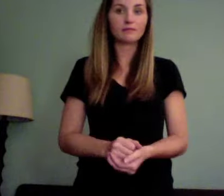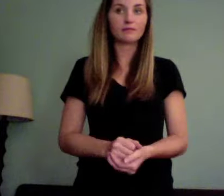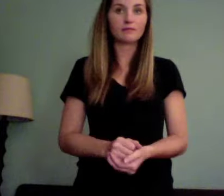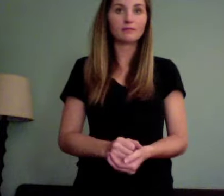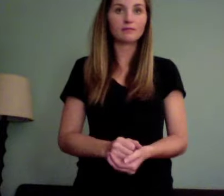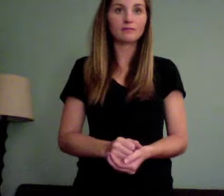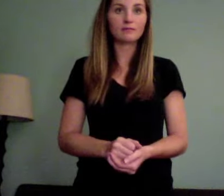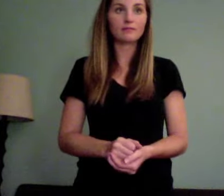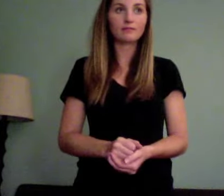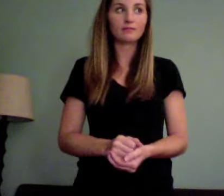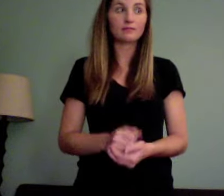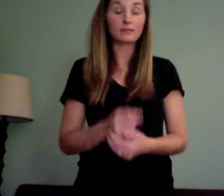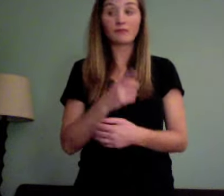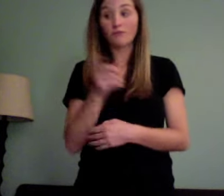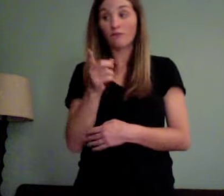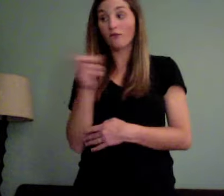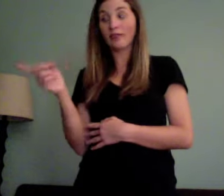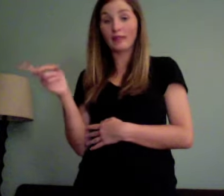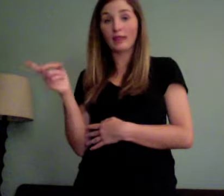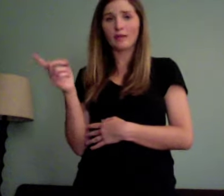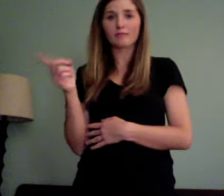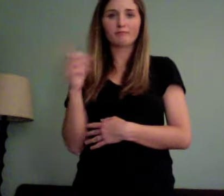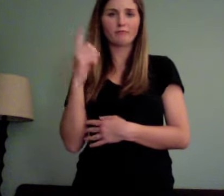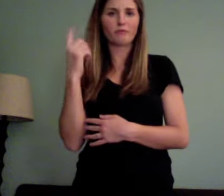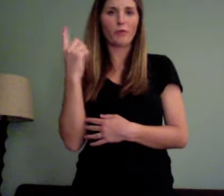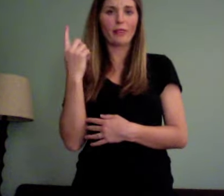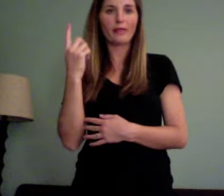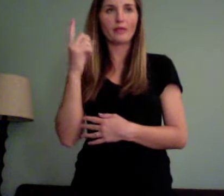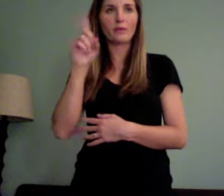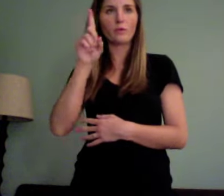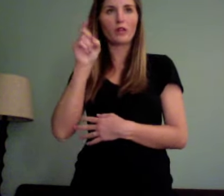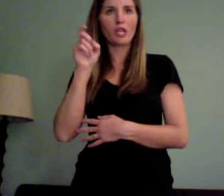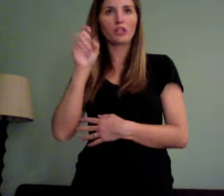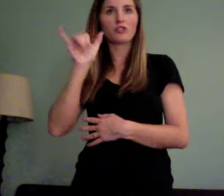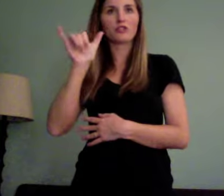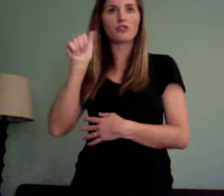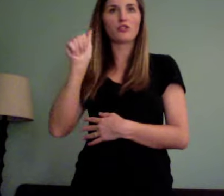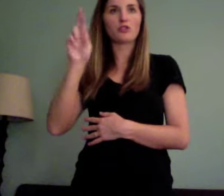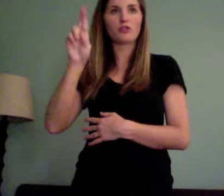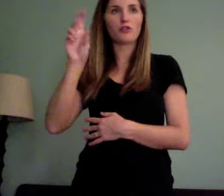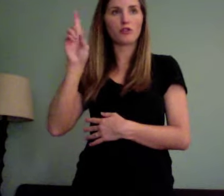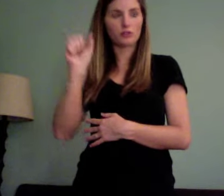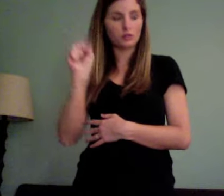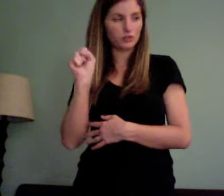For they were only a hundred yards from shore. When they got there, they found breakfast waiting for them.